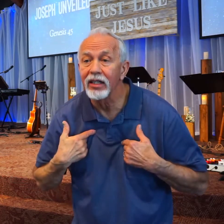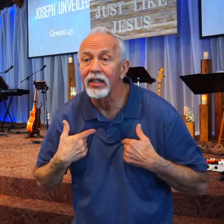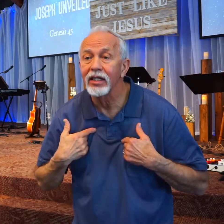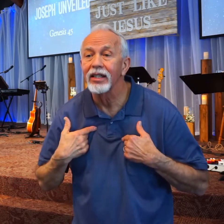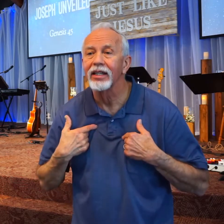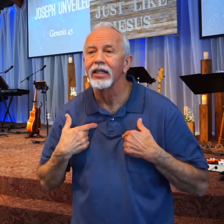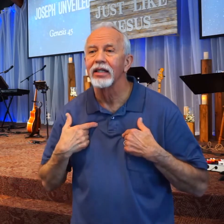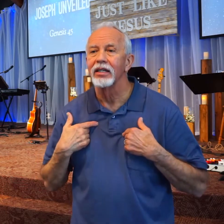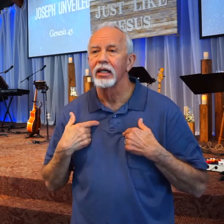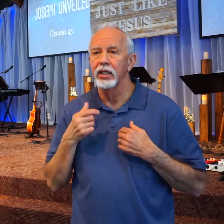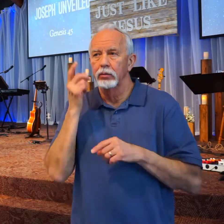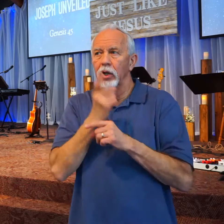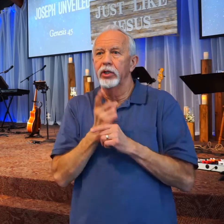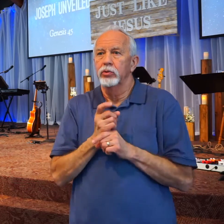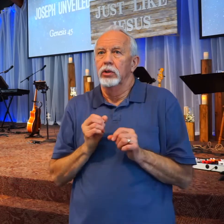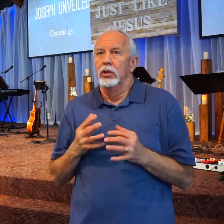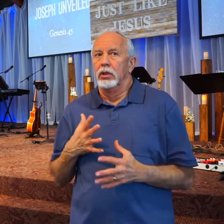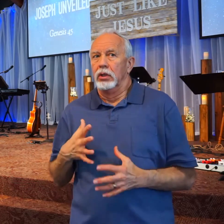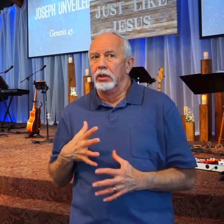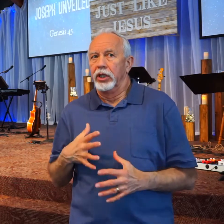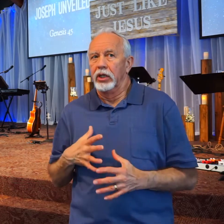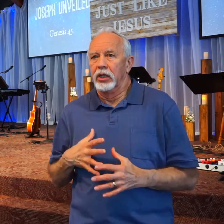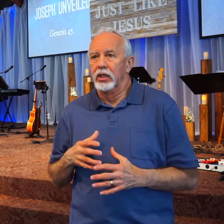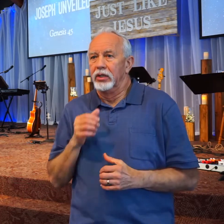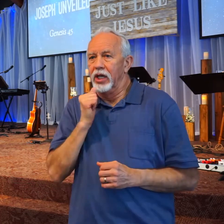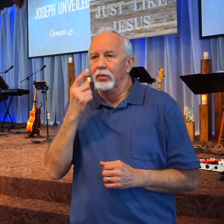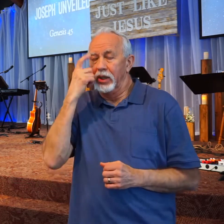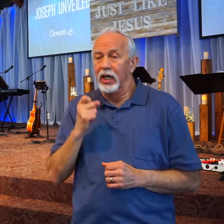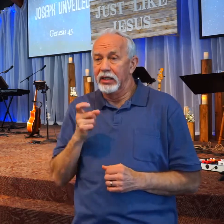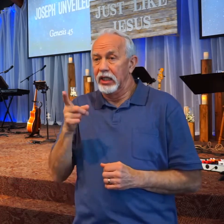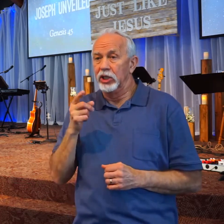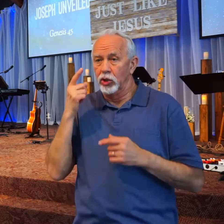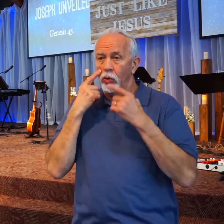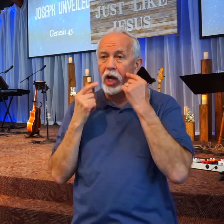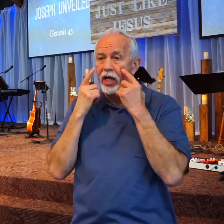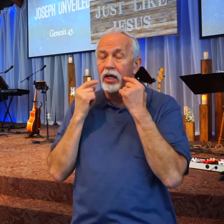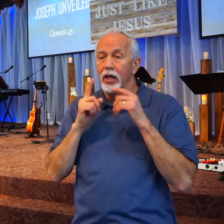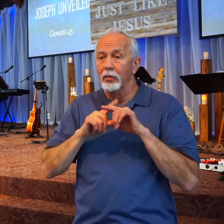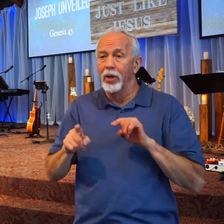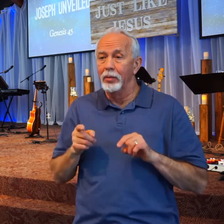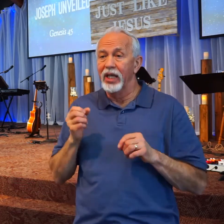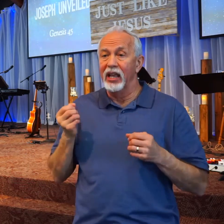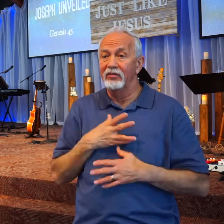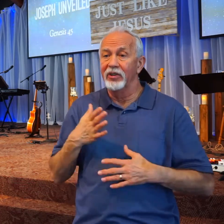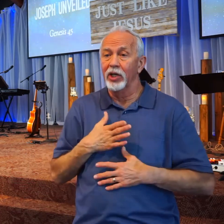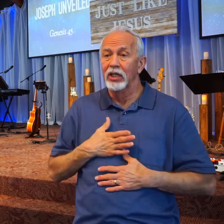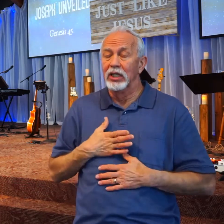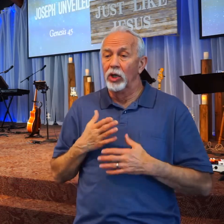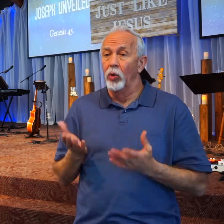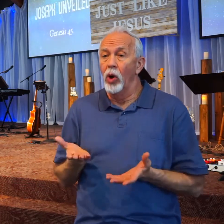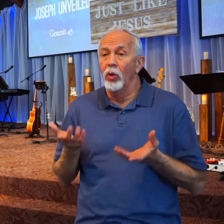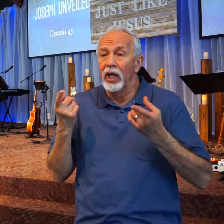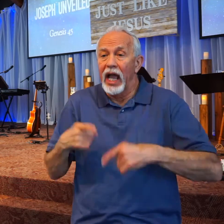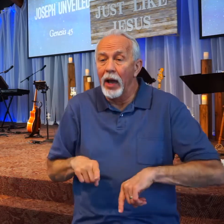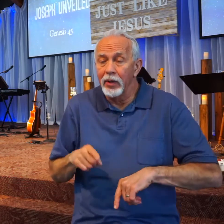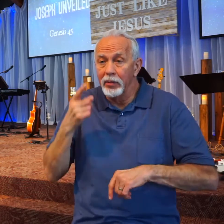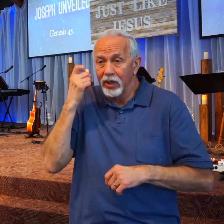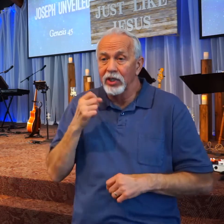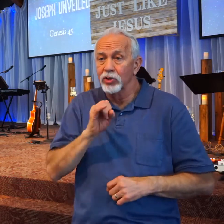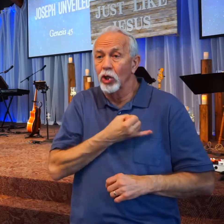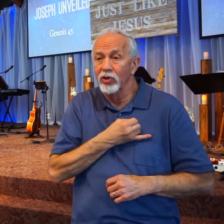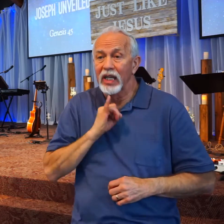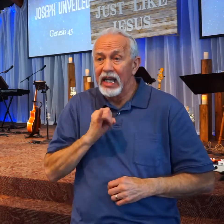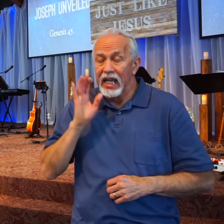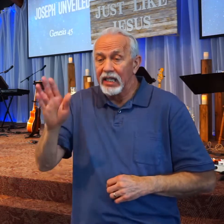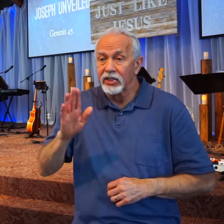And they were terrified. Not because he was crying, but because they feared what kind of retaliation he might take. It's like